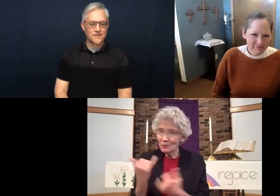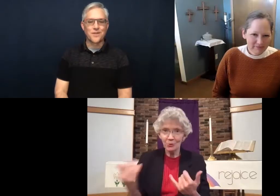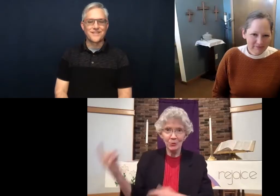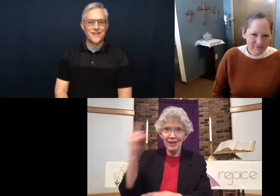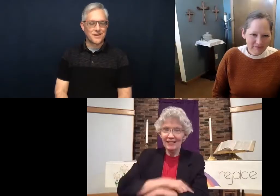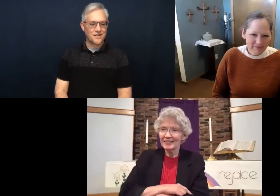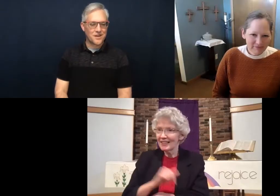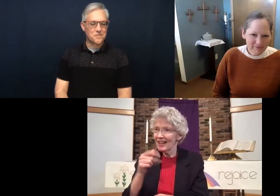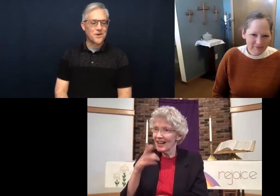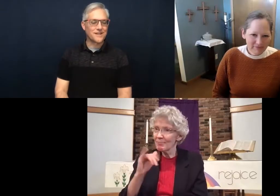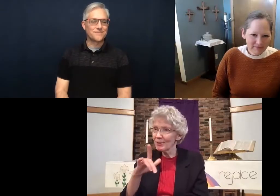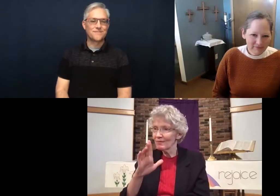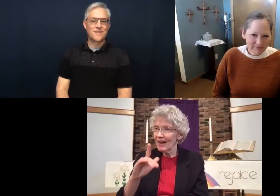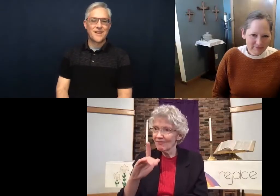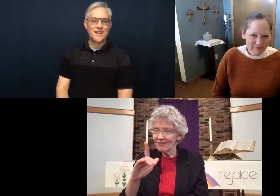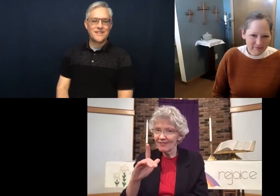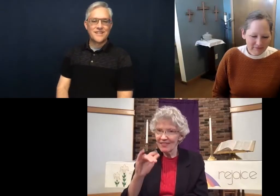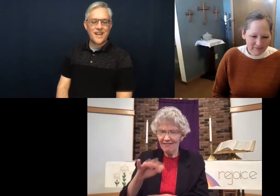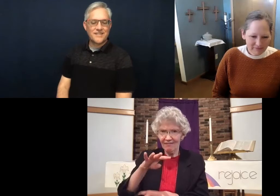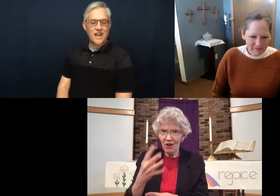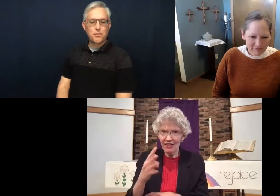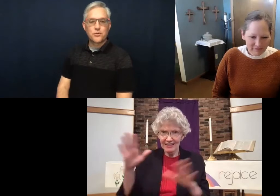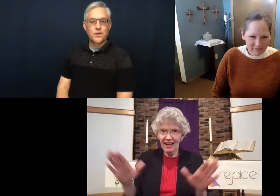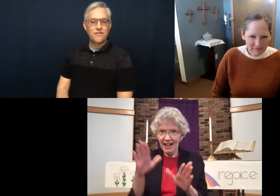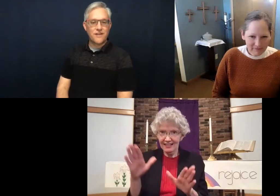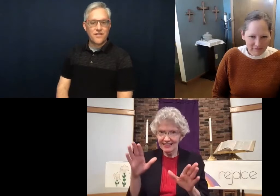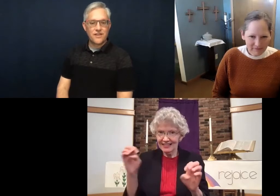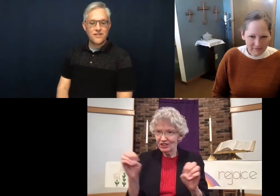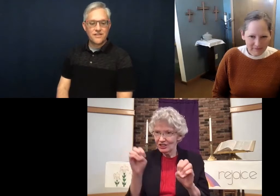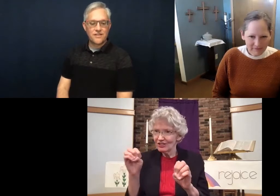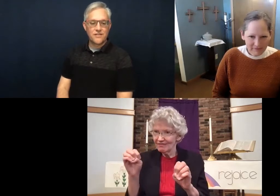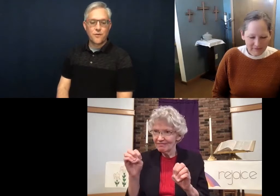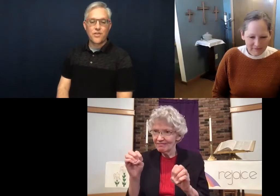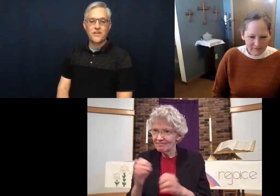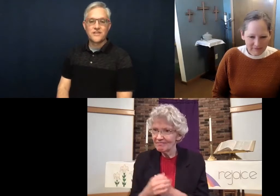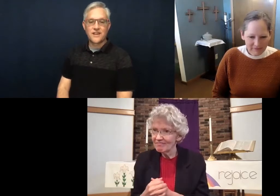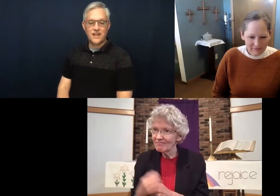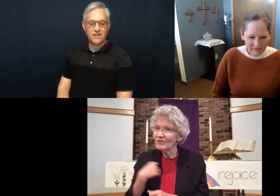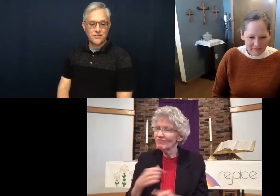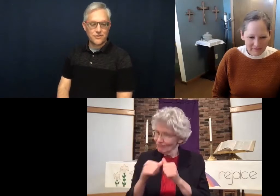Dorothy's saying, good morning. Today is April 25th, the fourth Sunday of Easter.